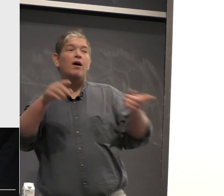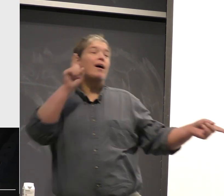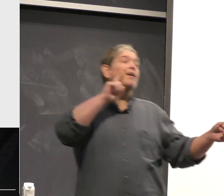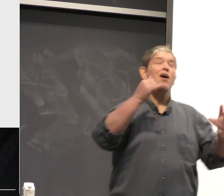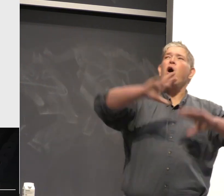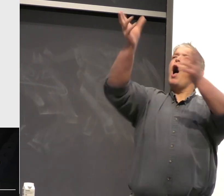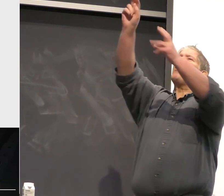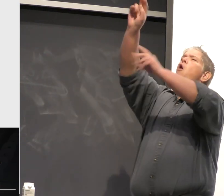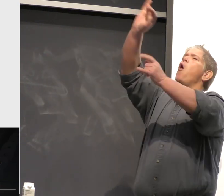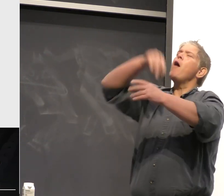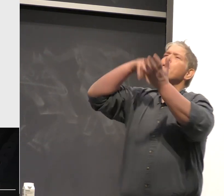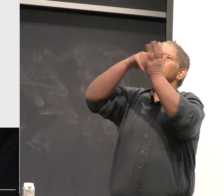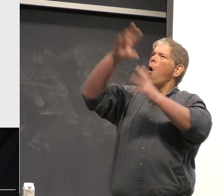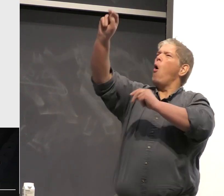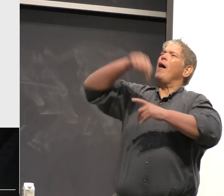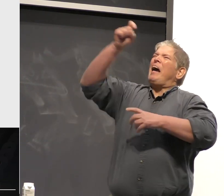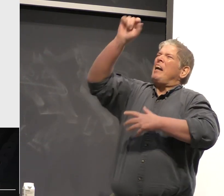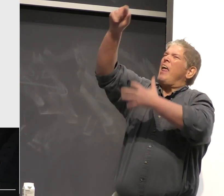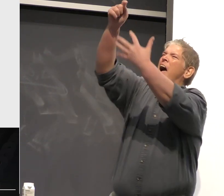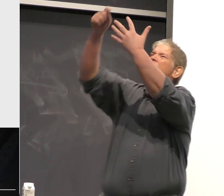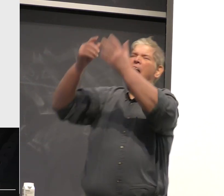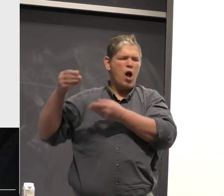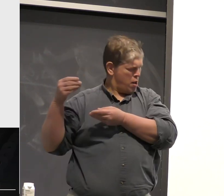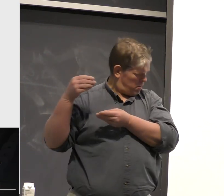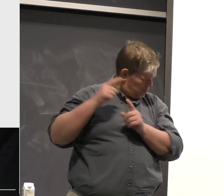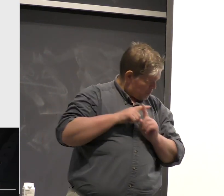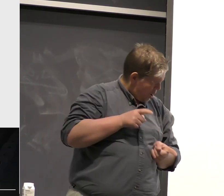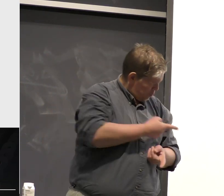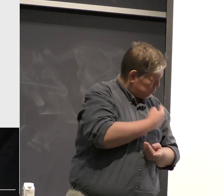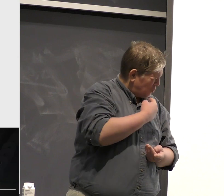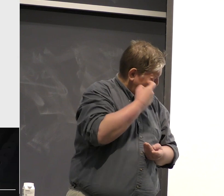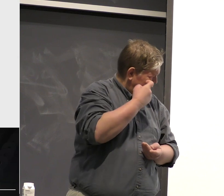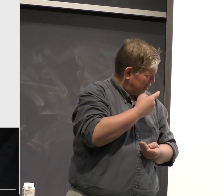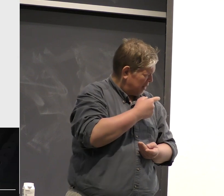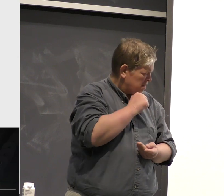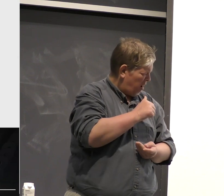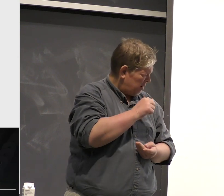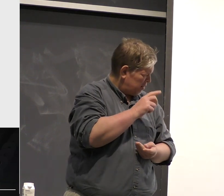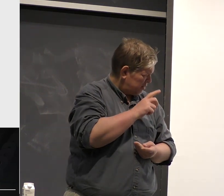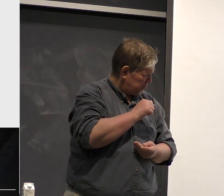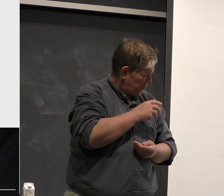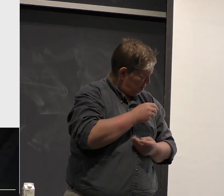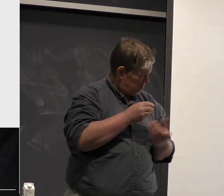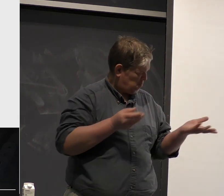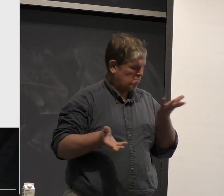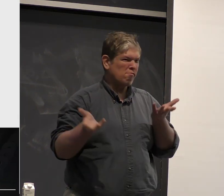don't really apply to you. And the deaf person says, no, I need those things. And they say, but what you just said you're not disabled.